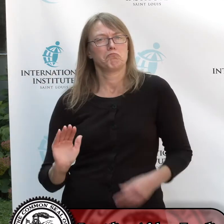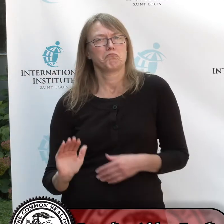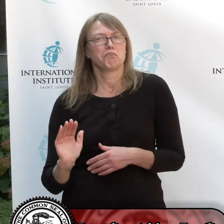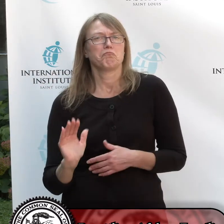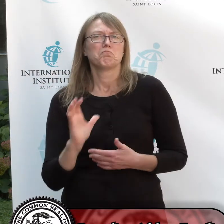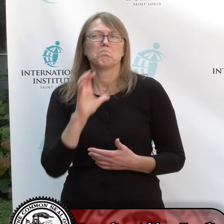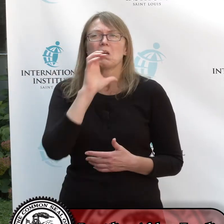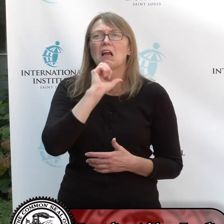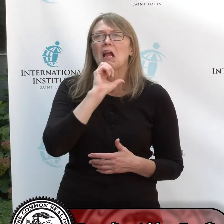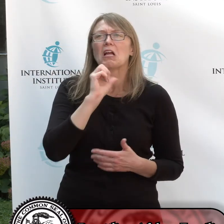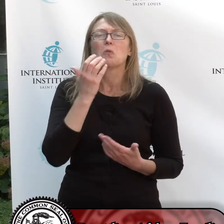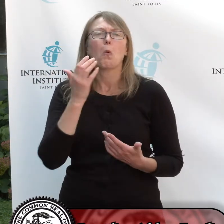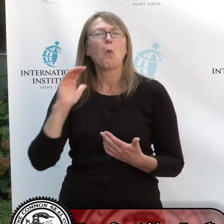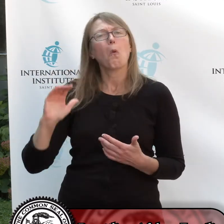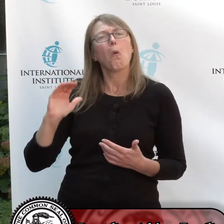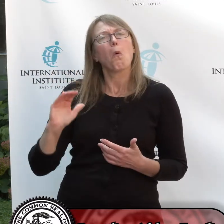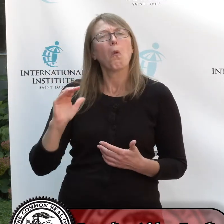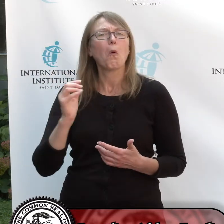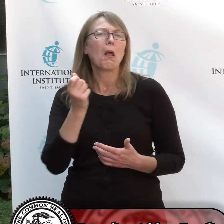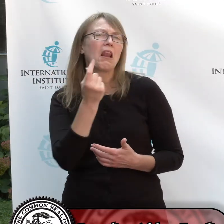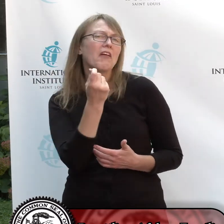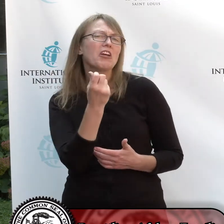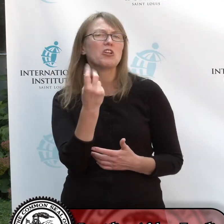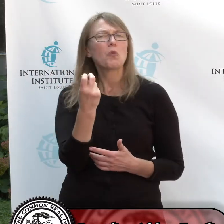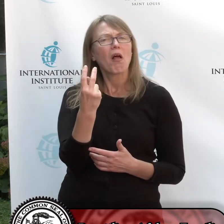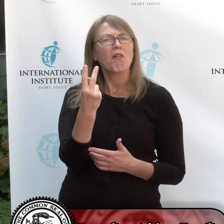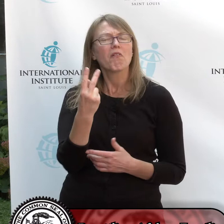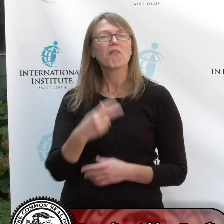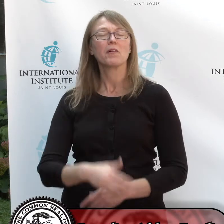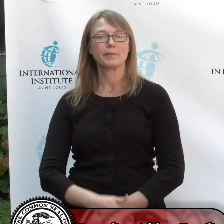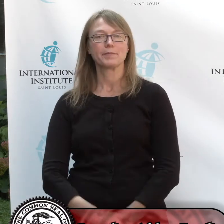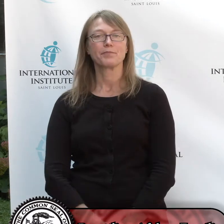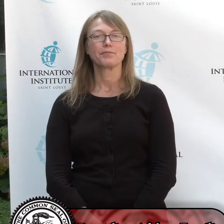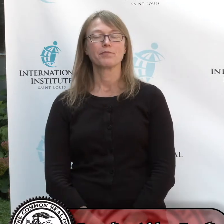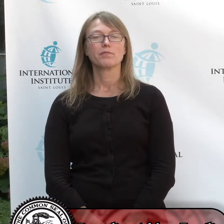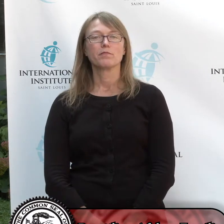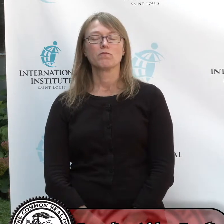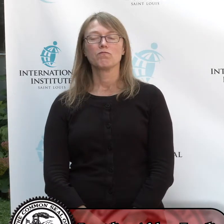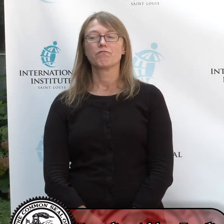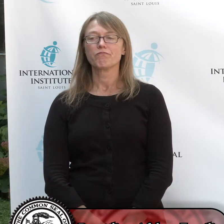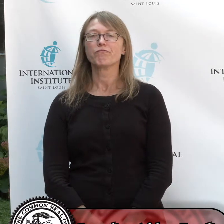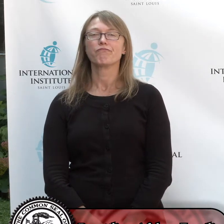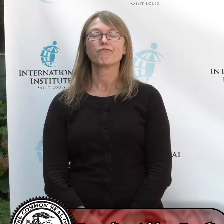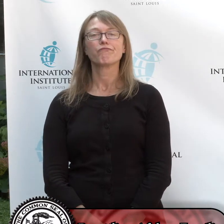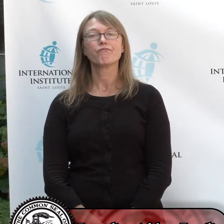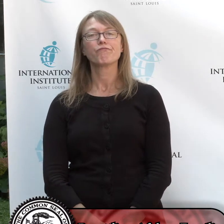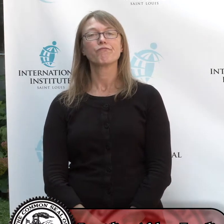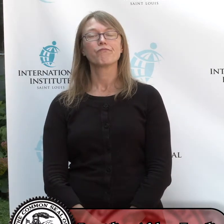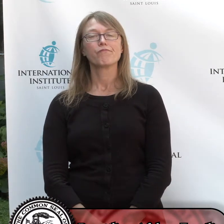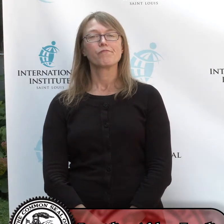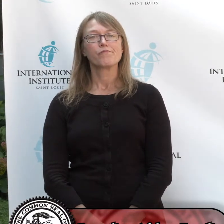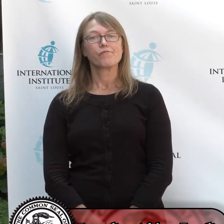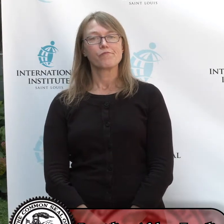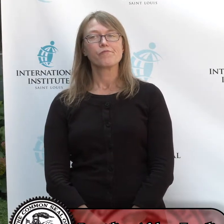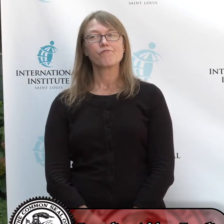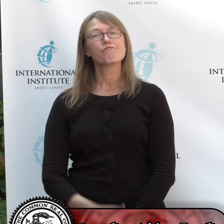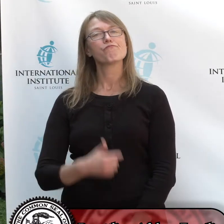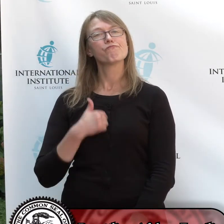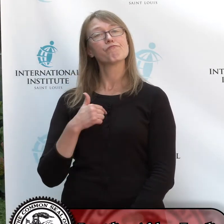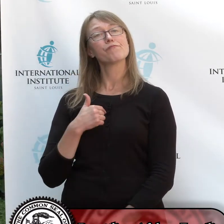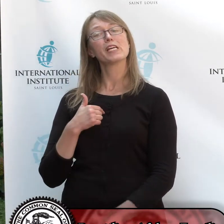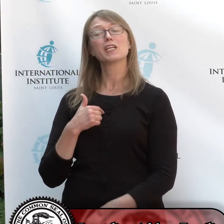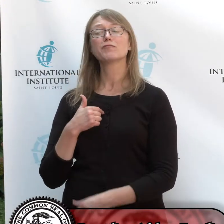maybe 11 or 12-year-old. And one day when I was coming out of my